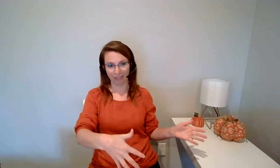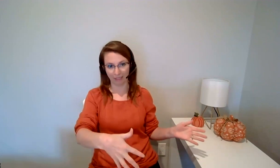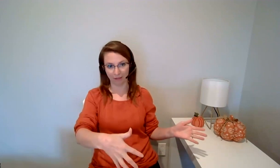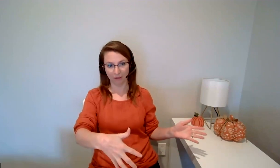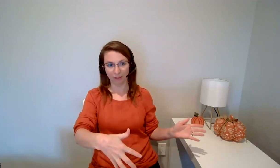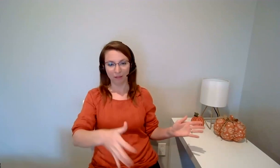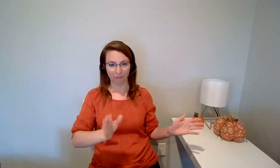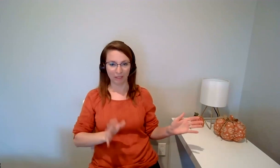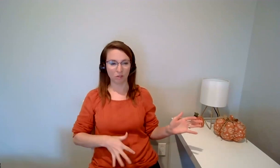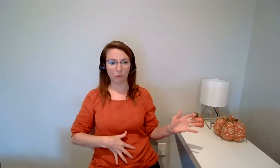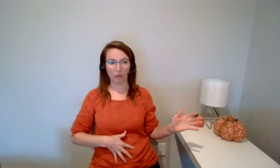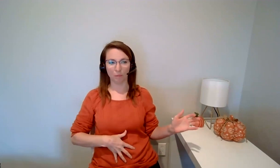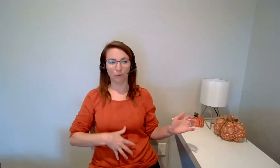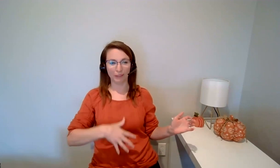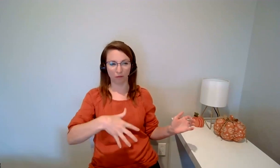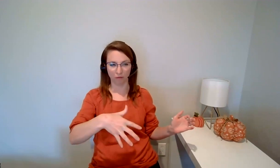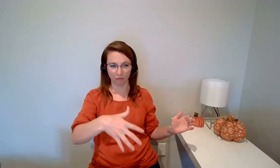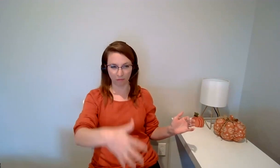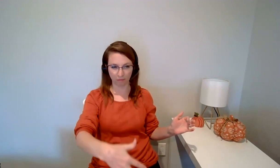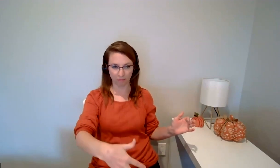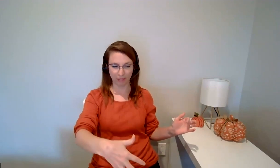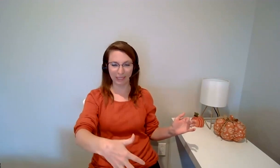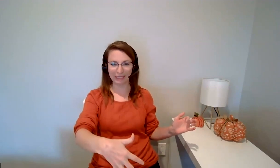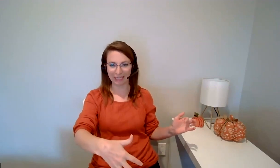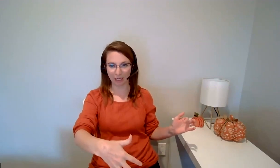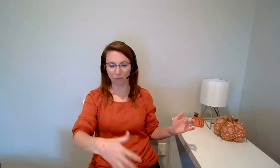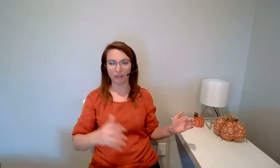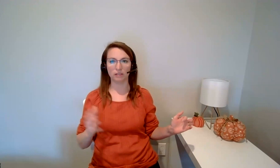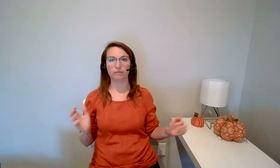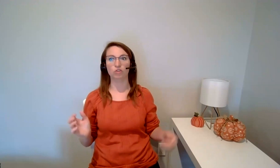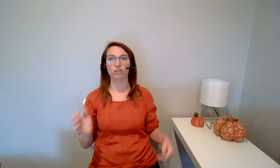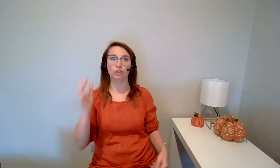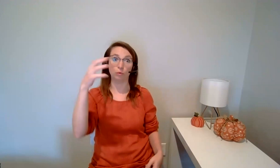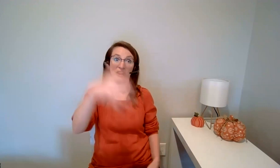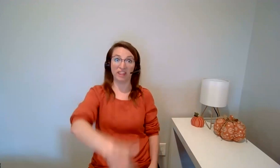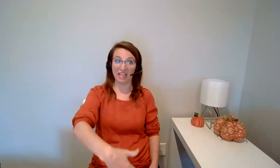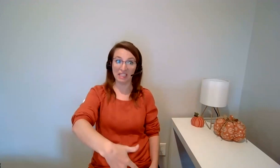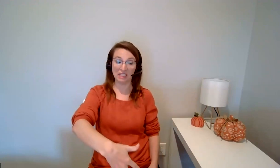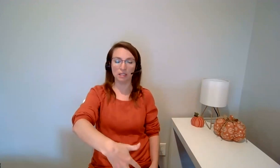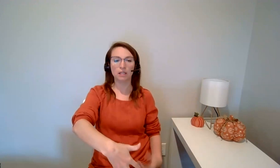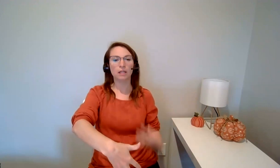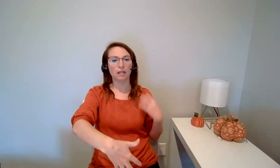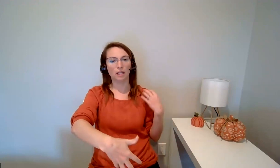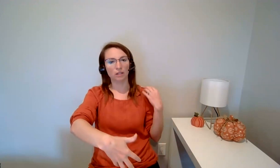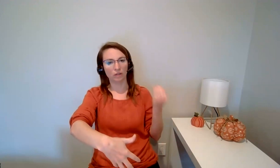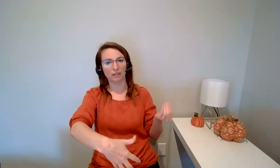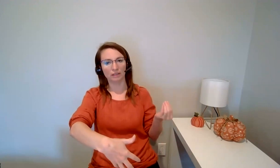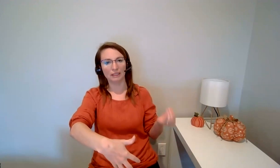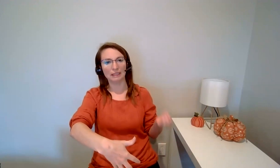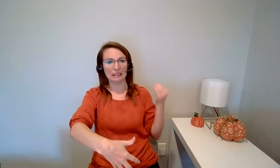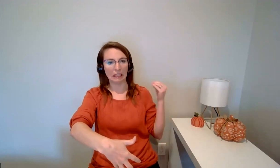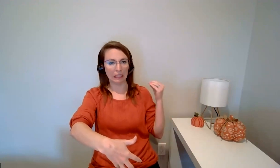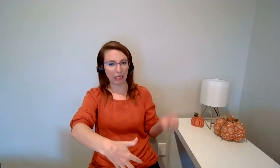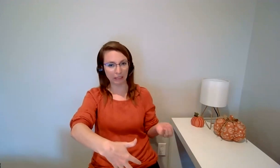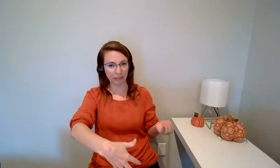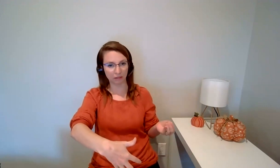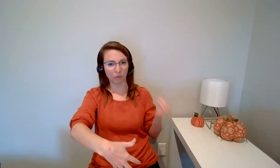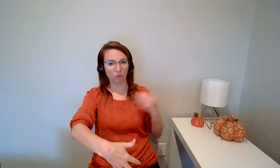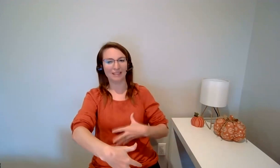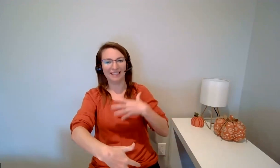pregnant. And make sure you are bringing your hand out, because if you just do this, it translates as gut, someone who has a